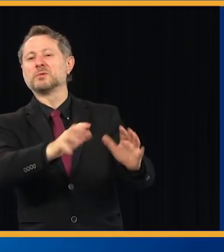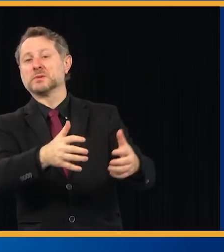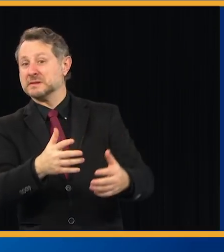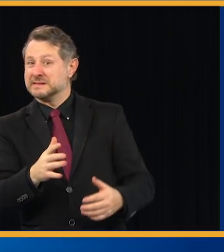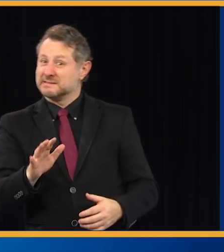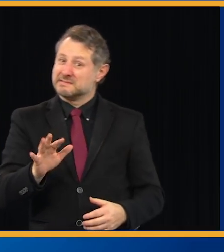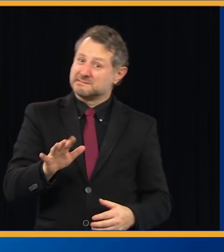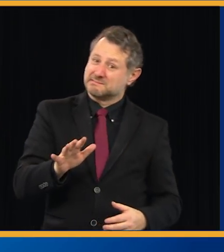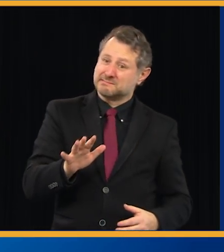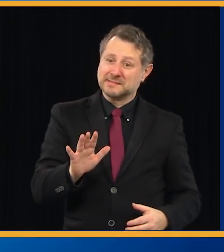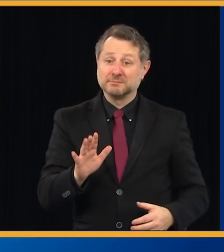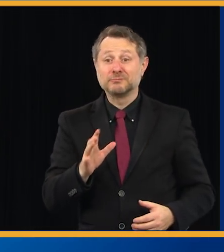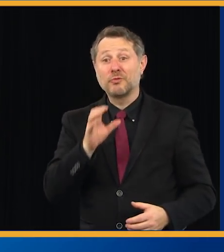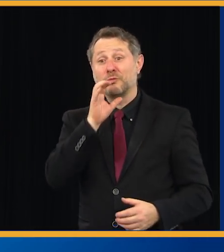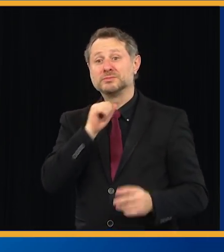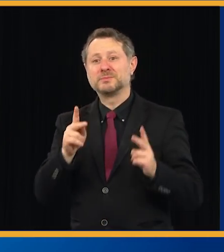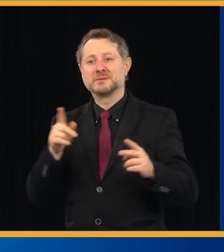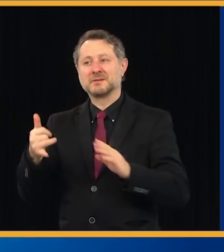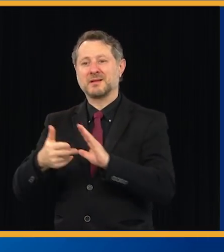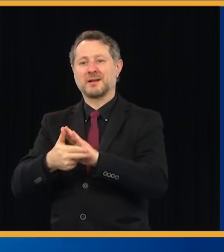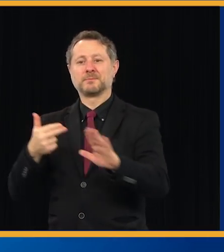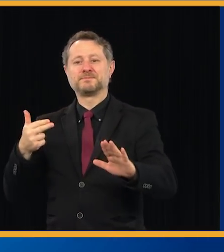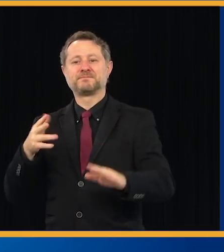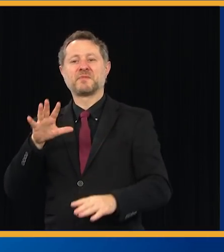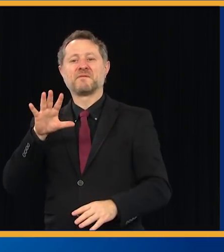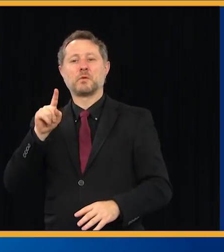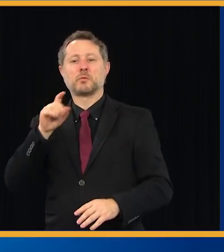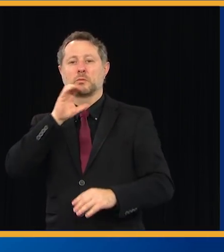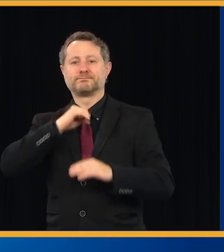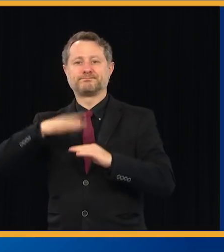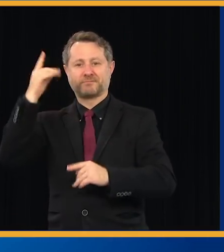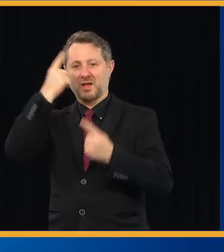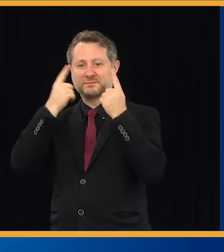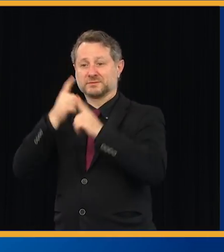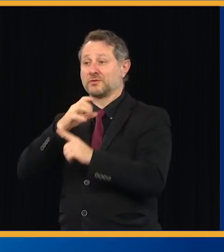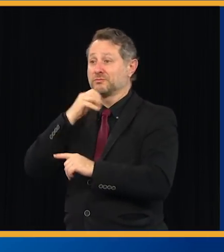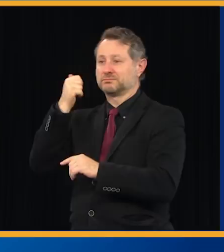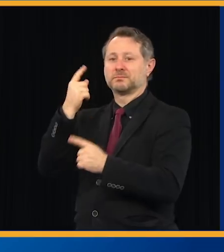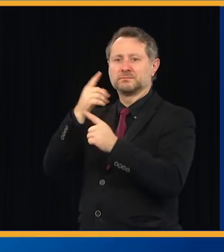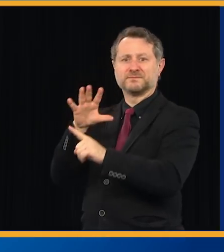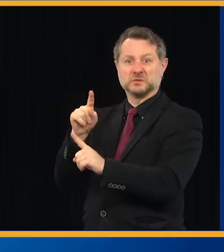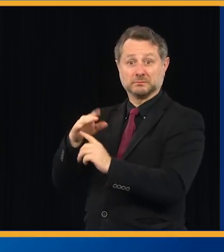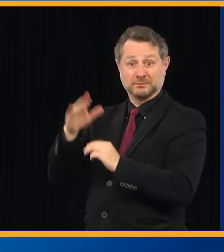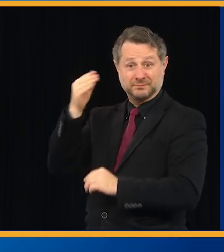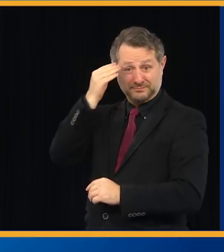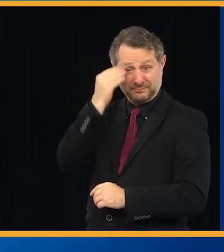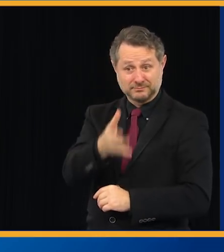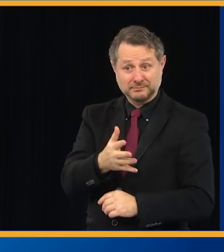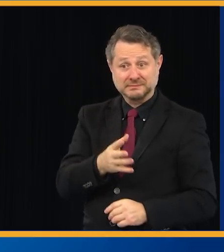now 51 and up. So think about that. 60 to 70,